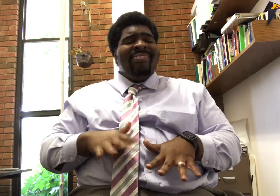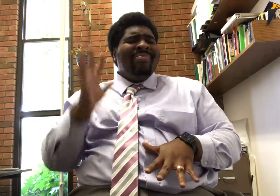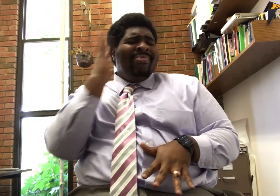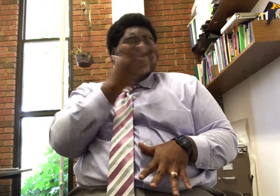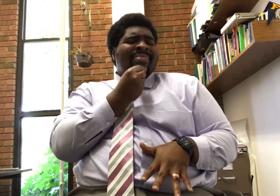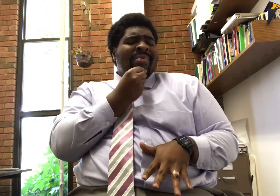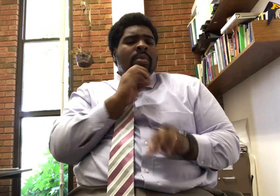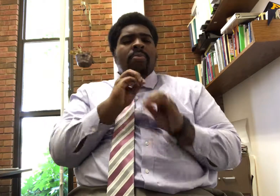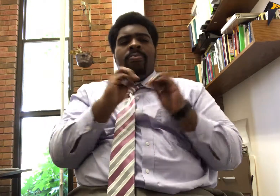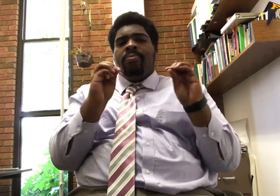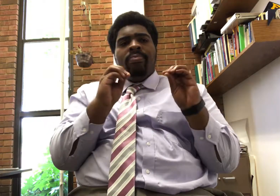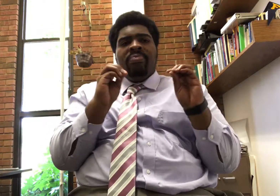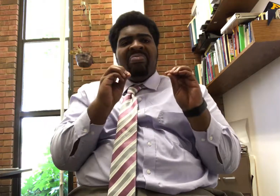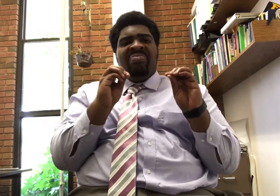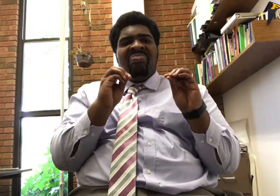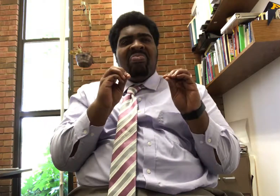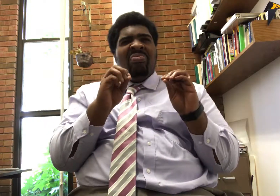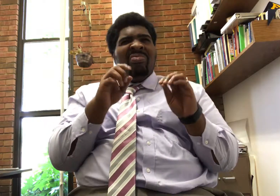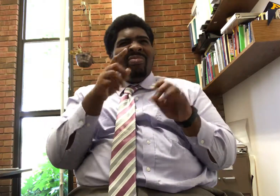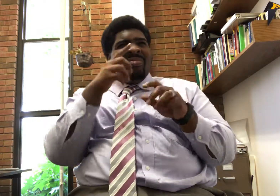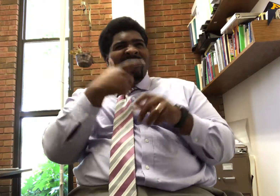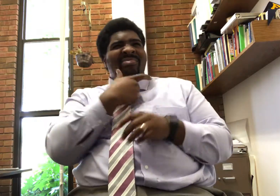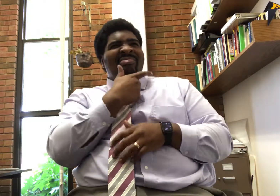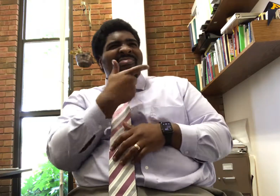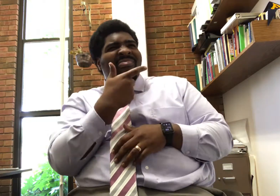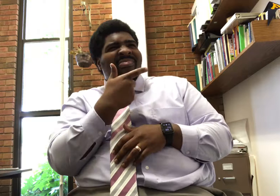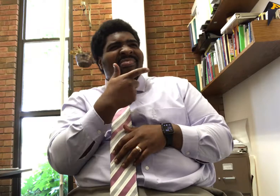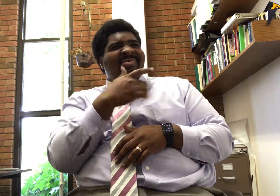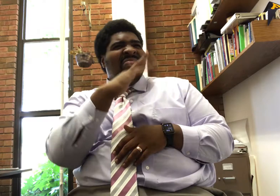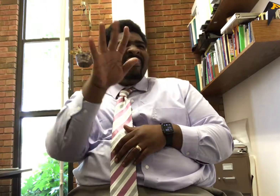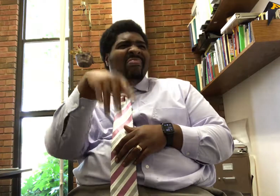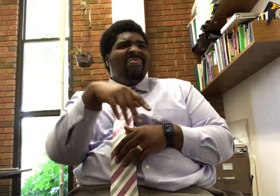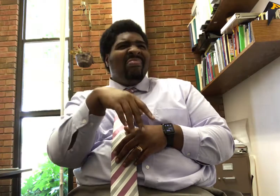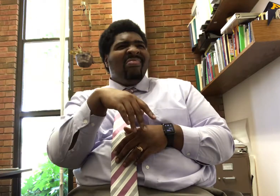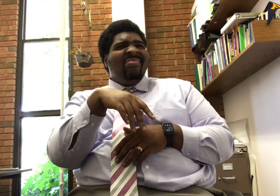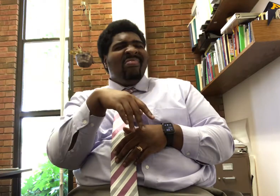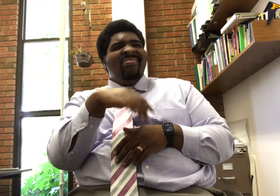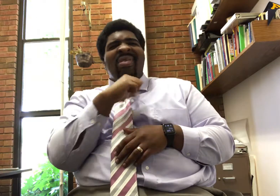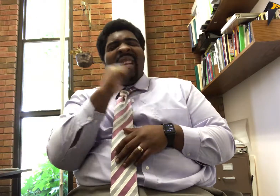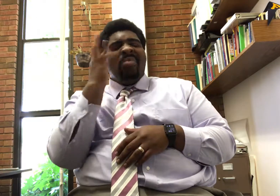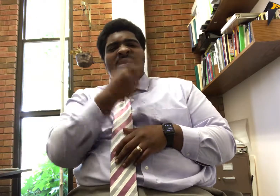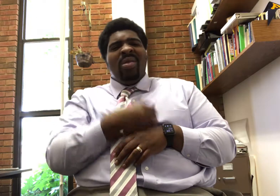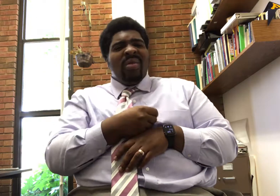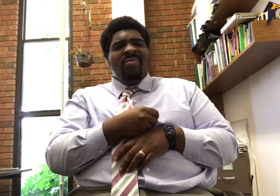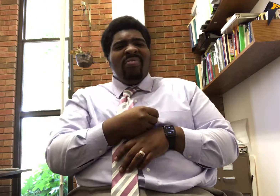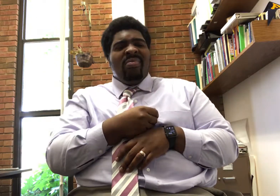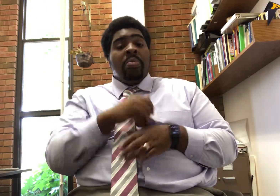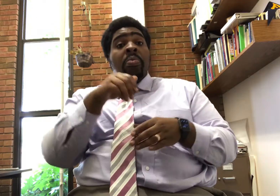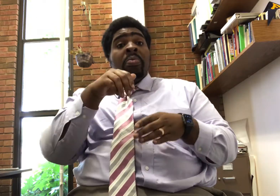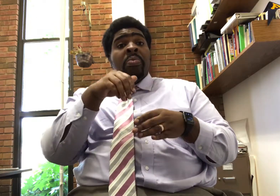In the great dining hall, you might imagine what a party looked like.